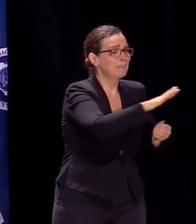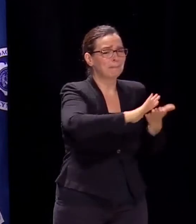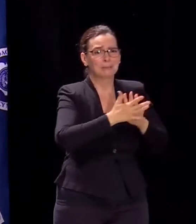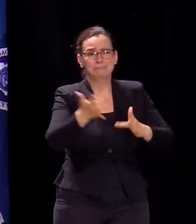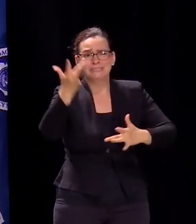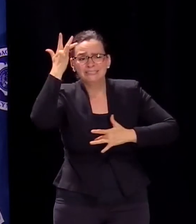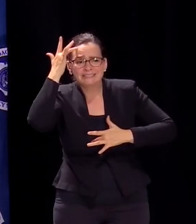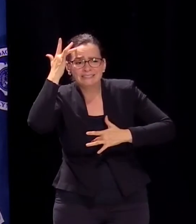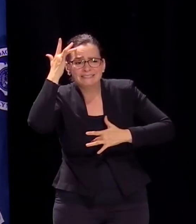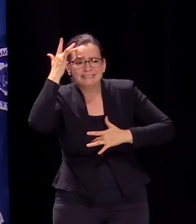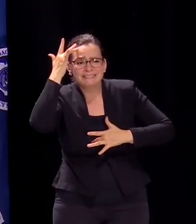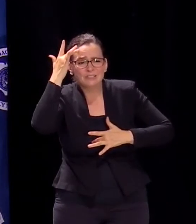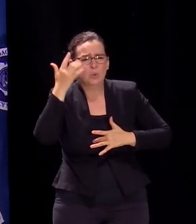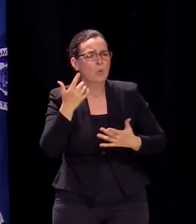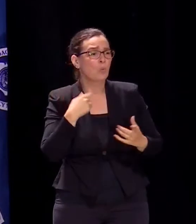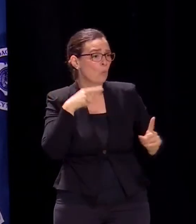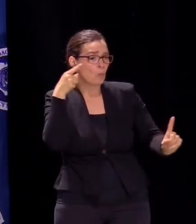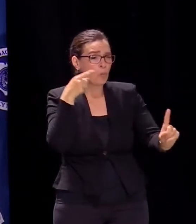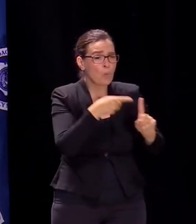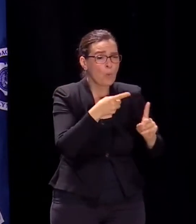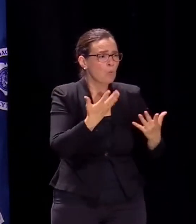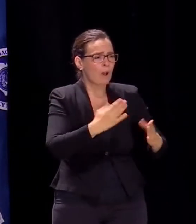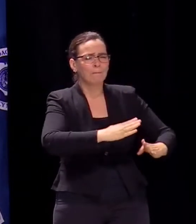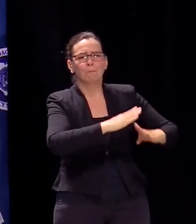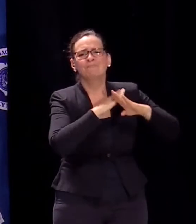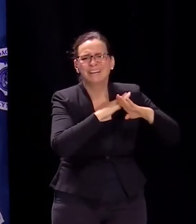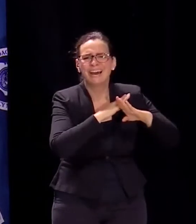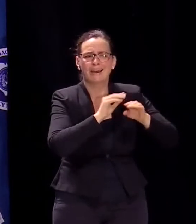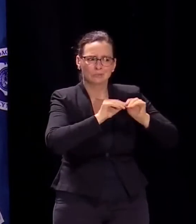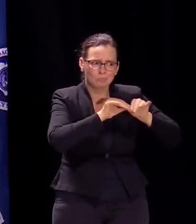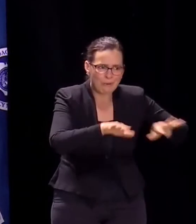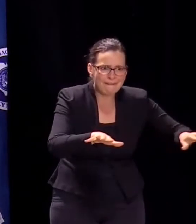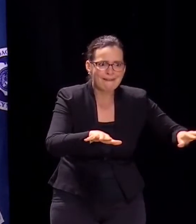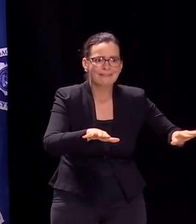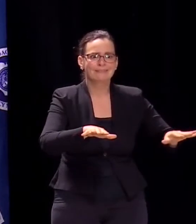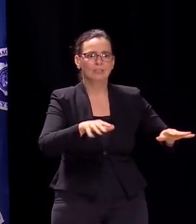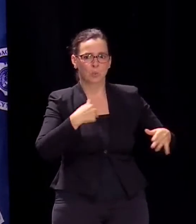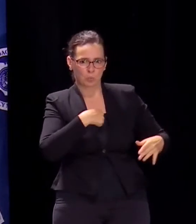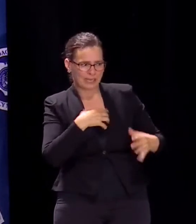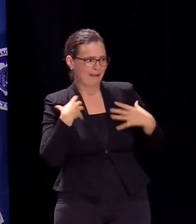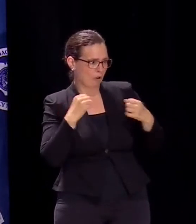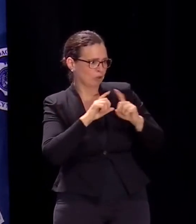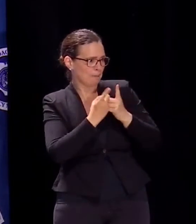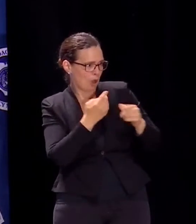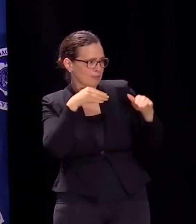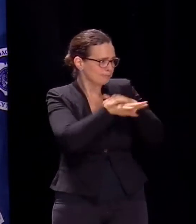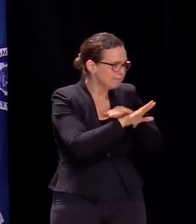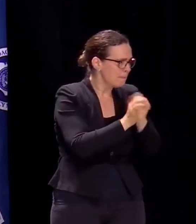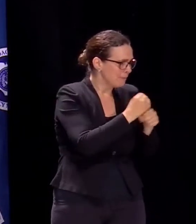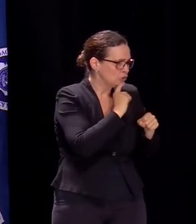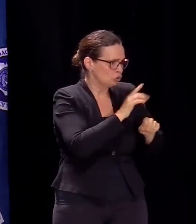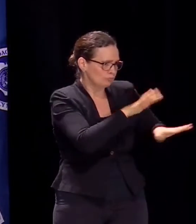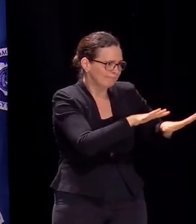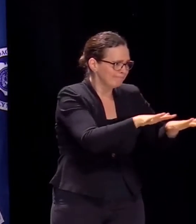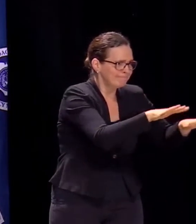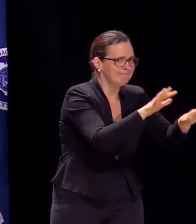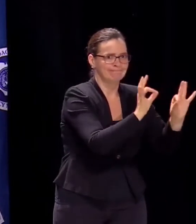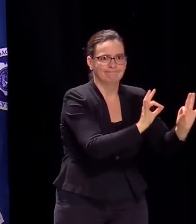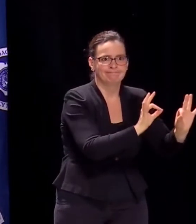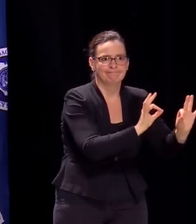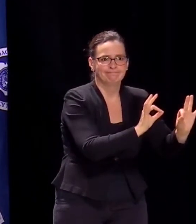so that's the goal here, is to keep our numbers going in the right direction. Our numbers continue to